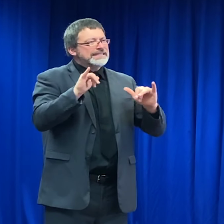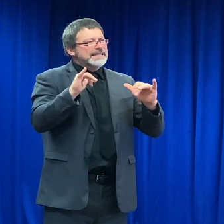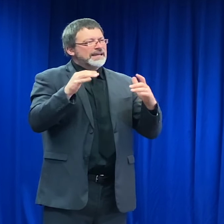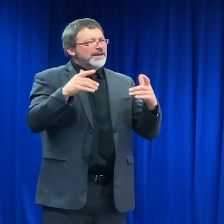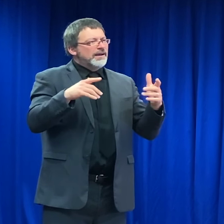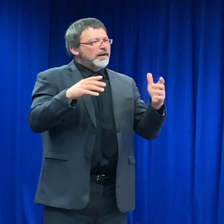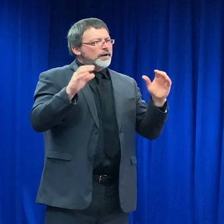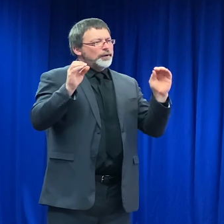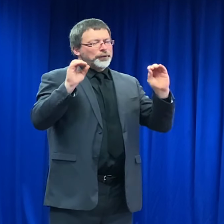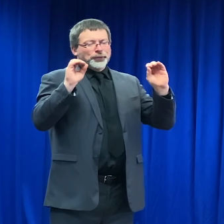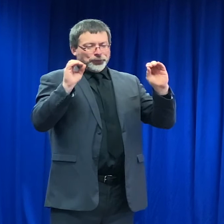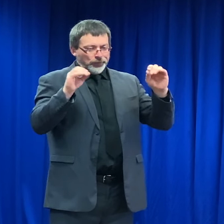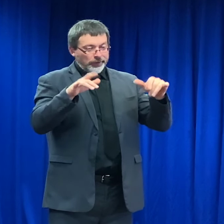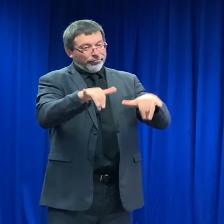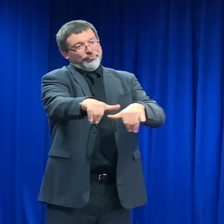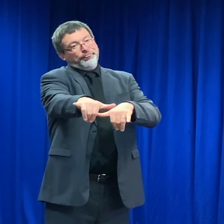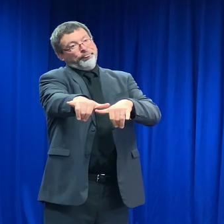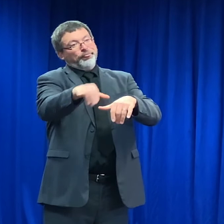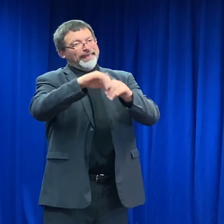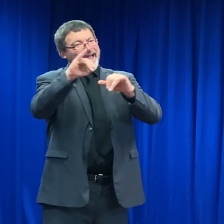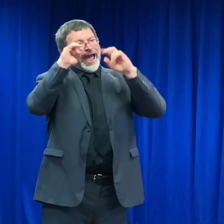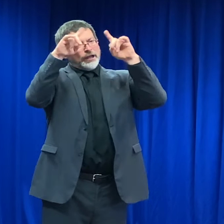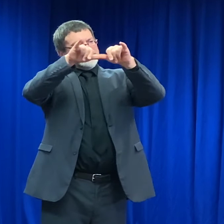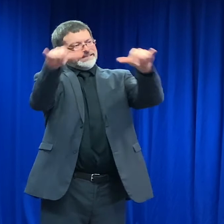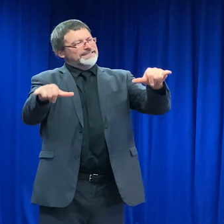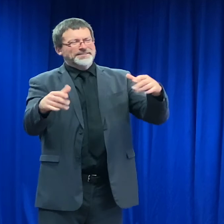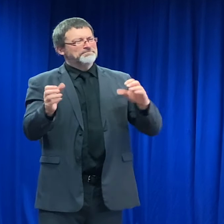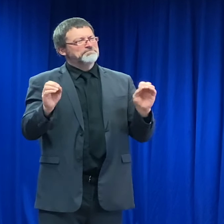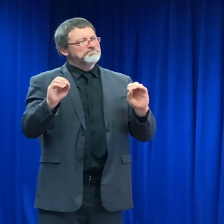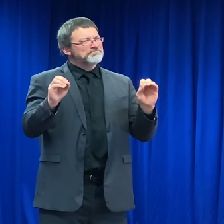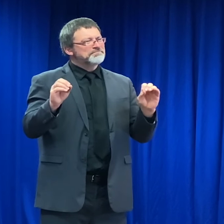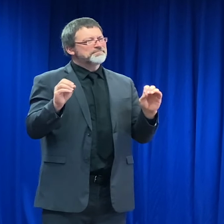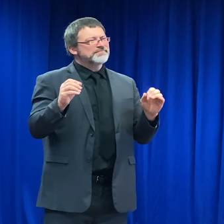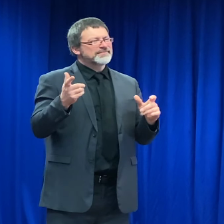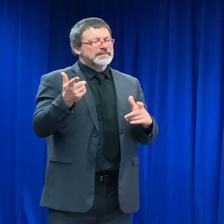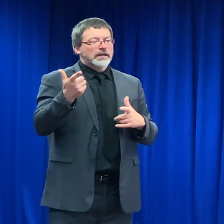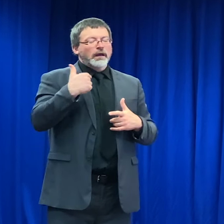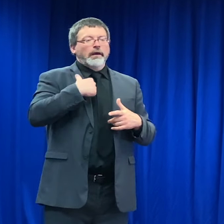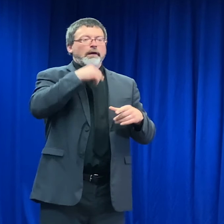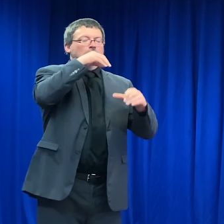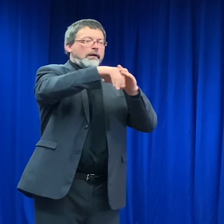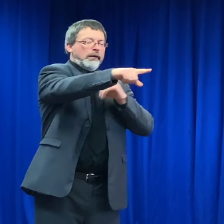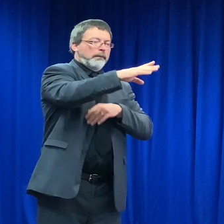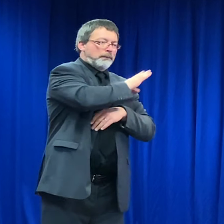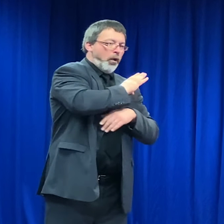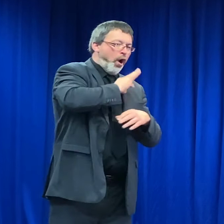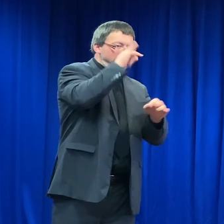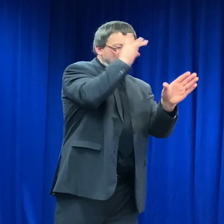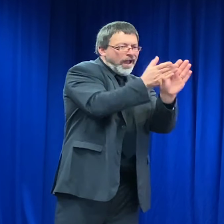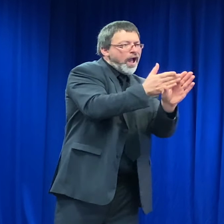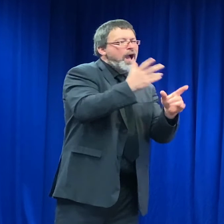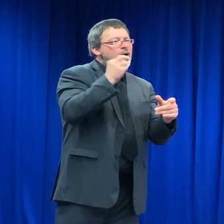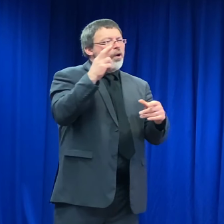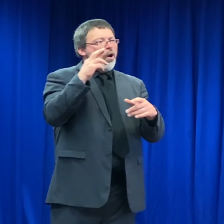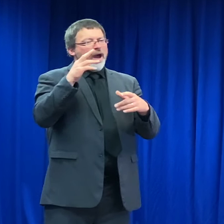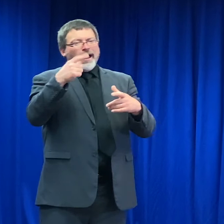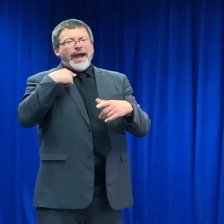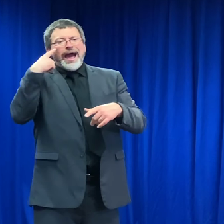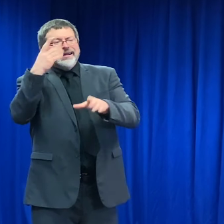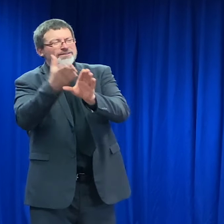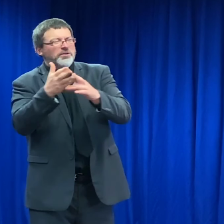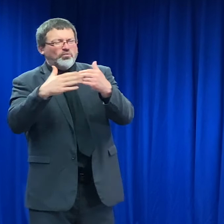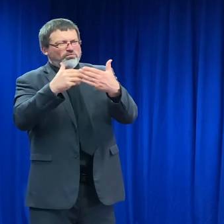the board may be. It could be any board. It could be the Board of Psychiatrists or the Board of Optometry. It could be the Board of Education. Anytime someone wants to step up and say,